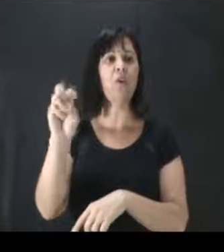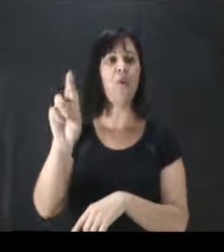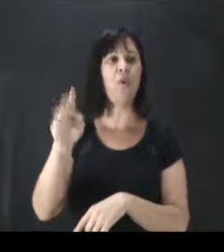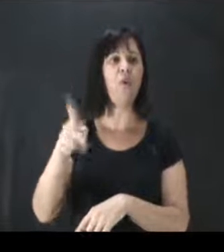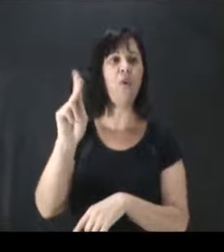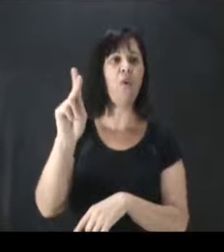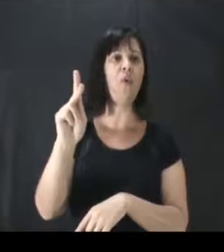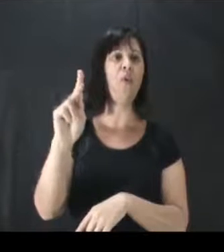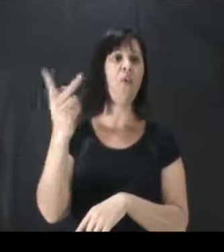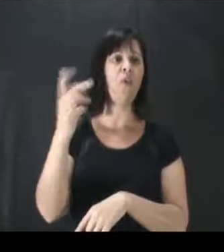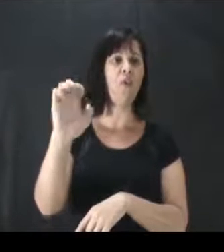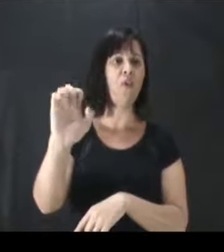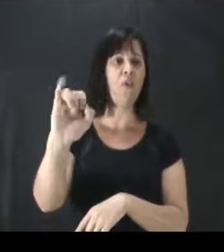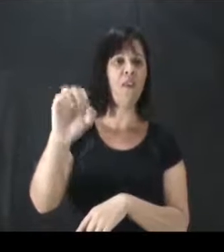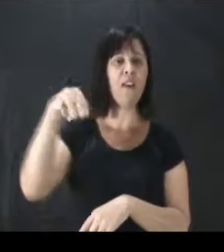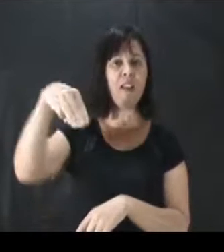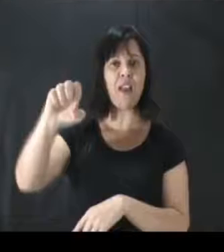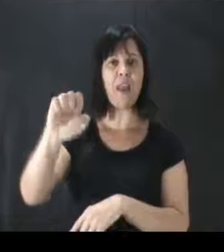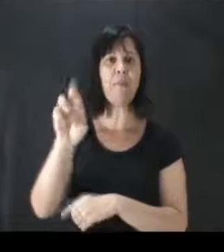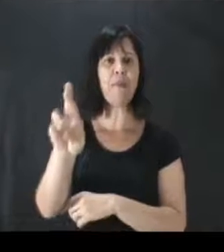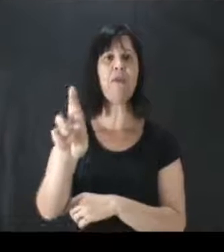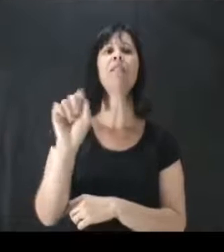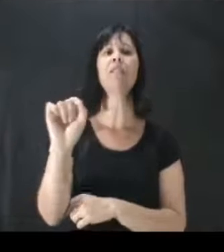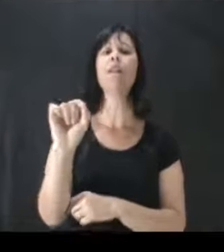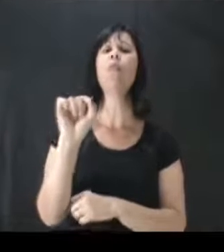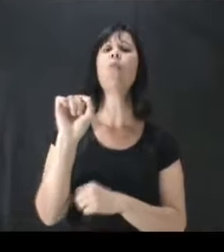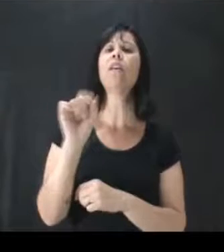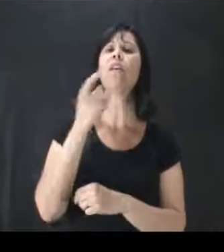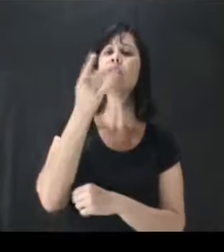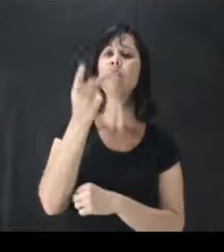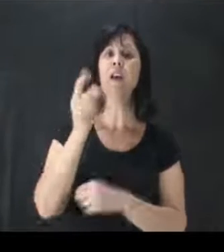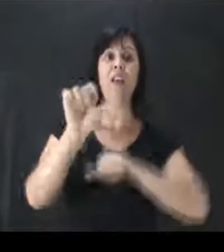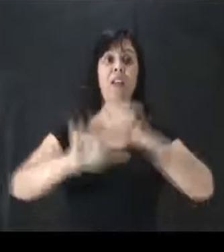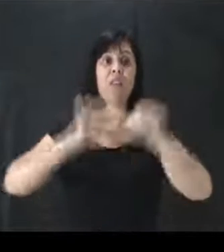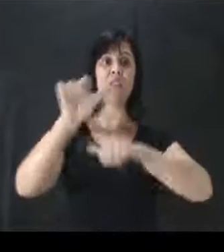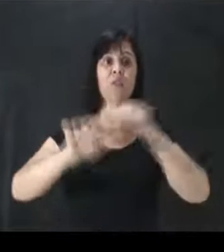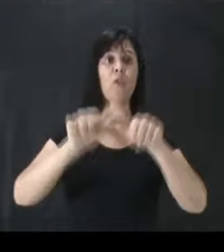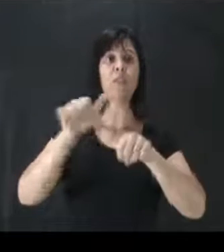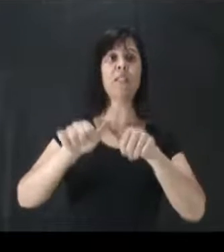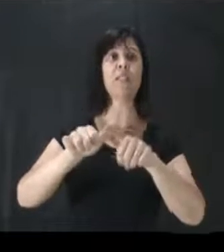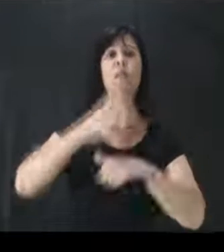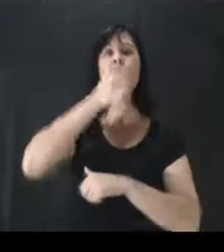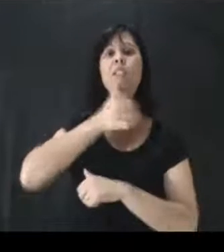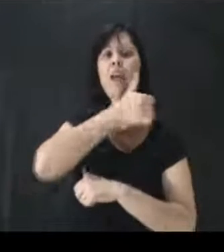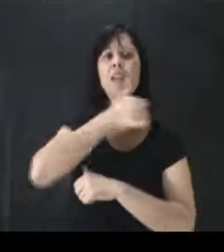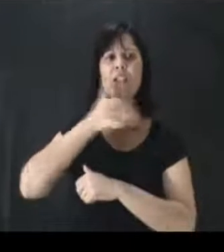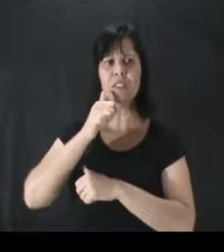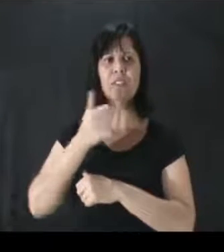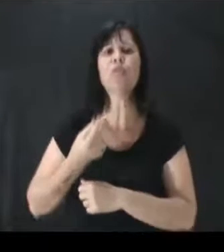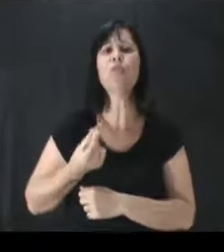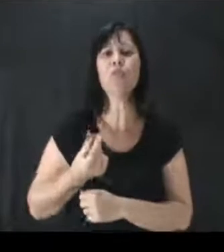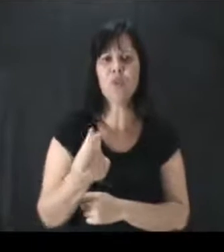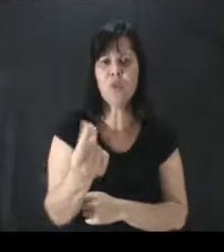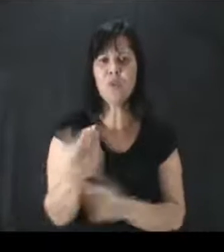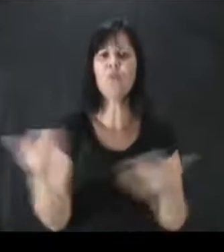the secularization of the sacrifice, that sacrifice present in Greek mythology and that endures, and